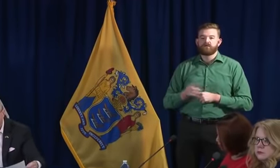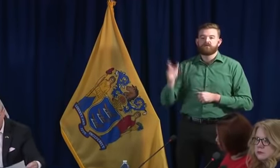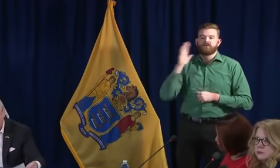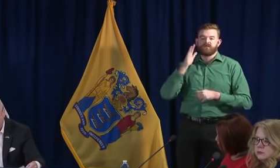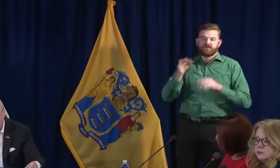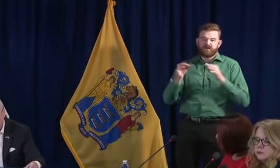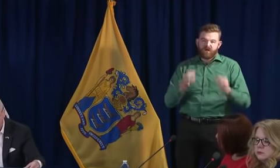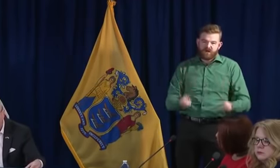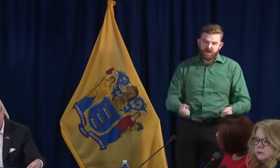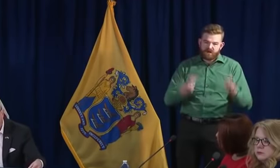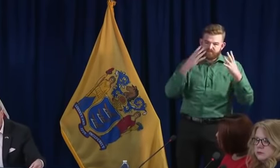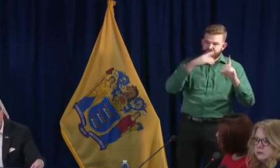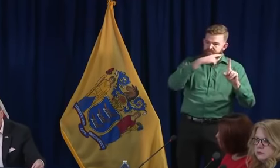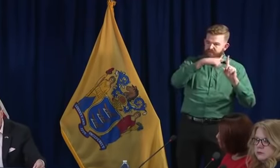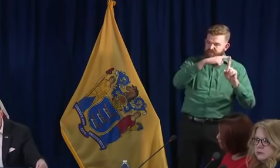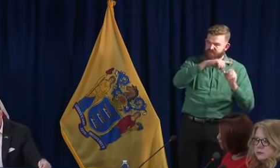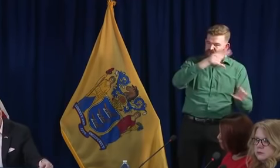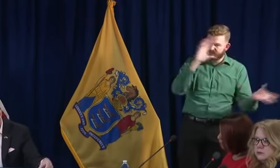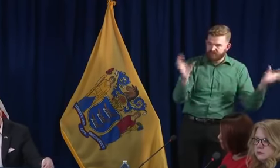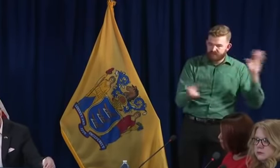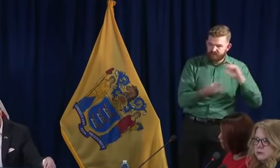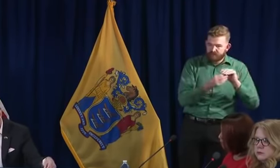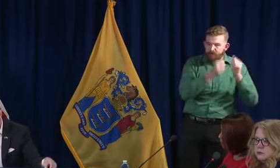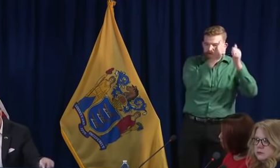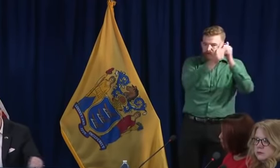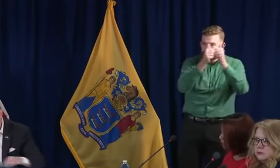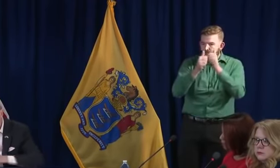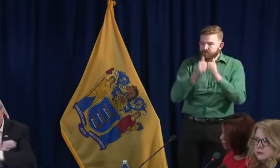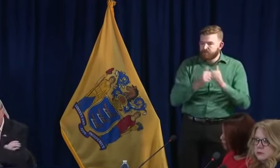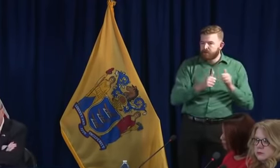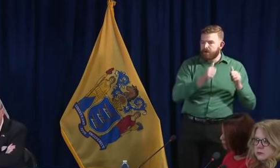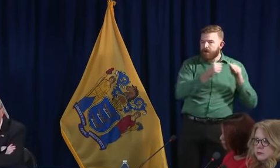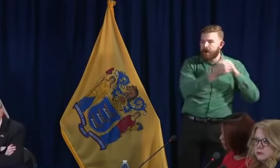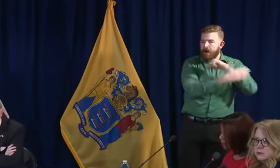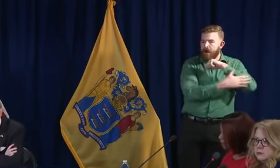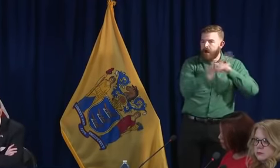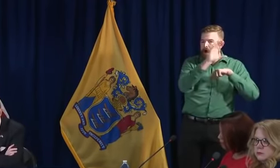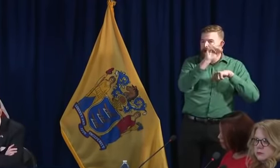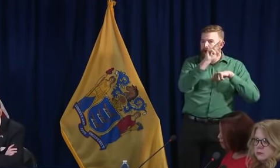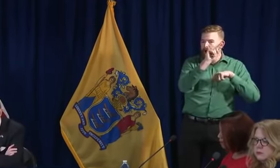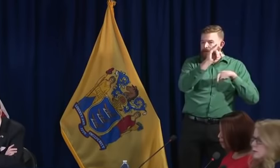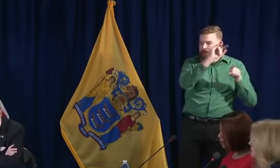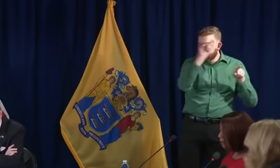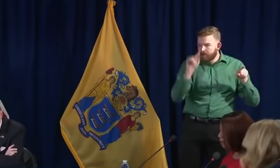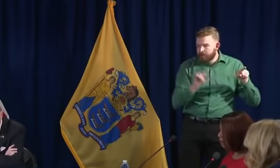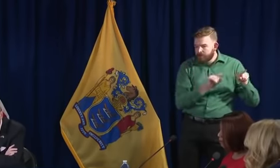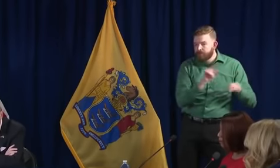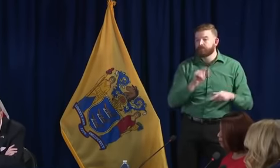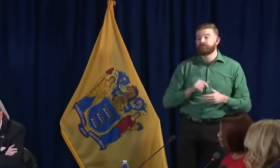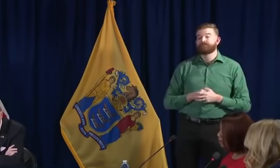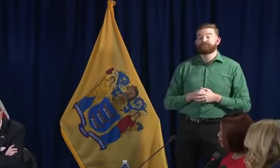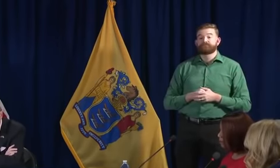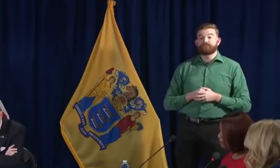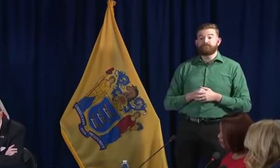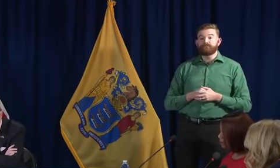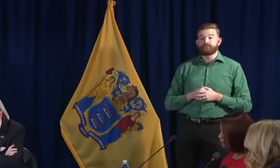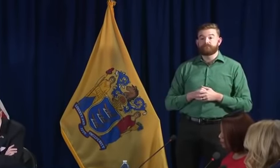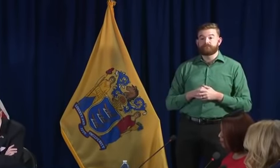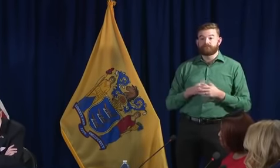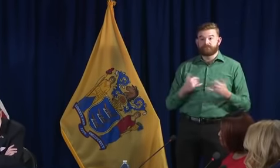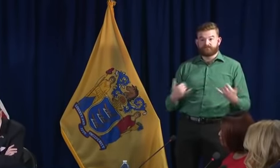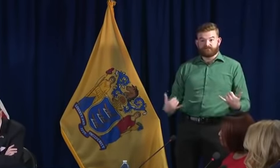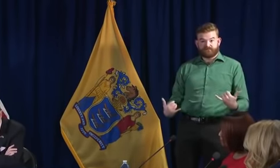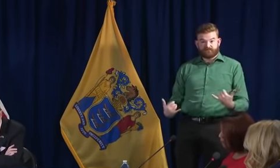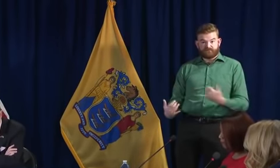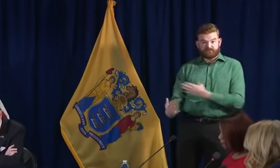including by county. I want to reinforce the announcement made earlier today that our statewide 211 call system is now up